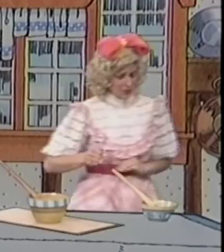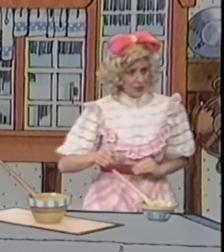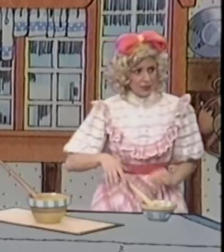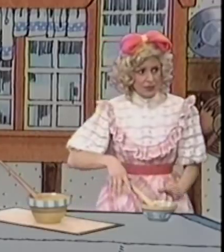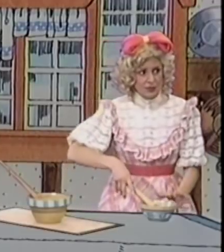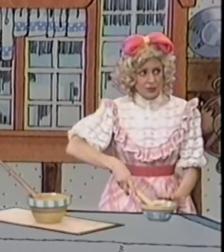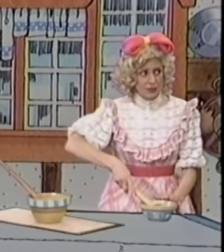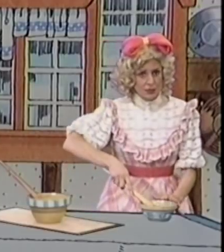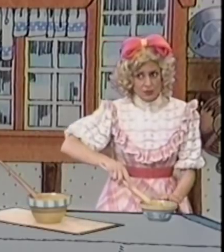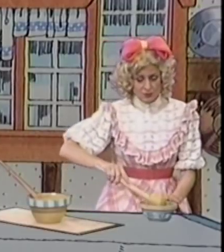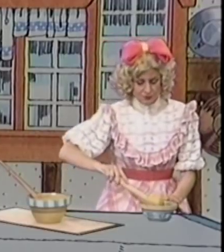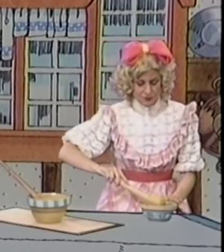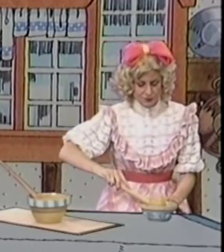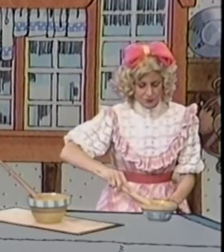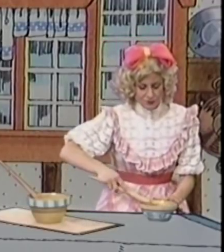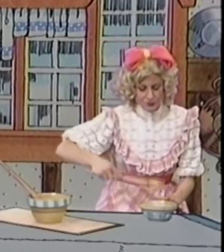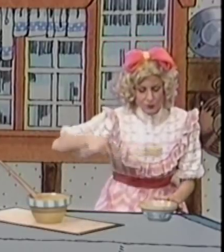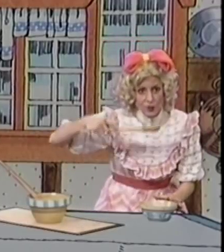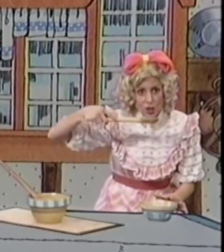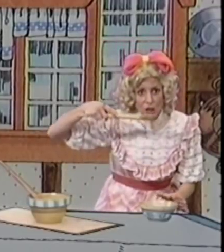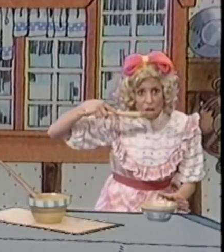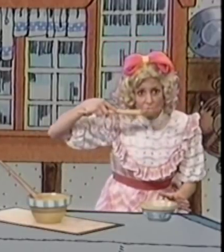Then she went to Baby Bear's little bowl and took a taste.